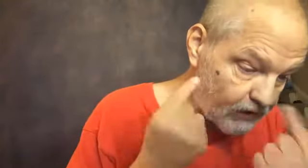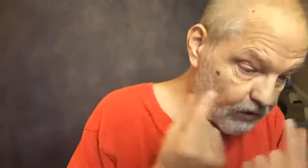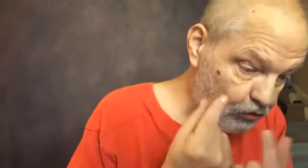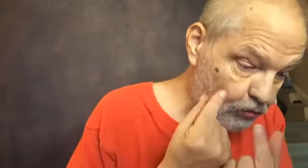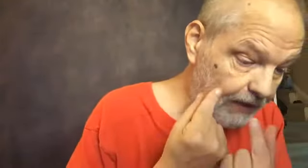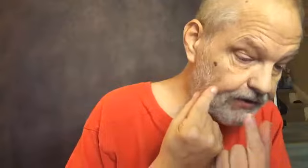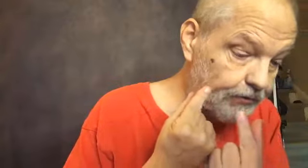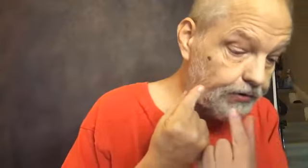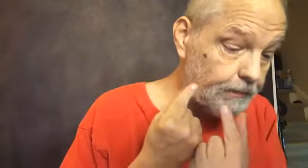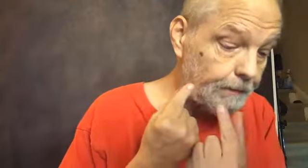Group, I showed you.